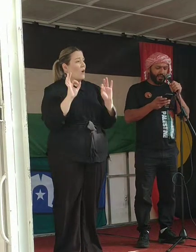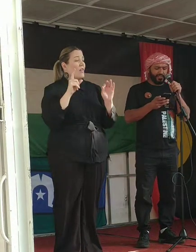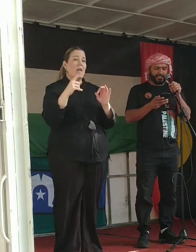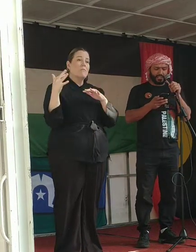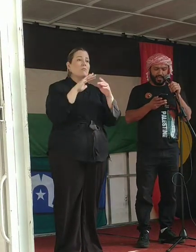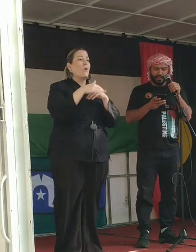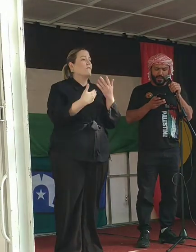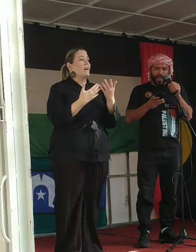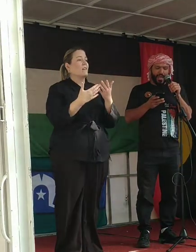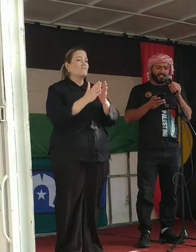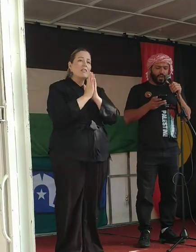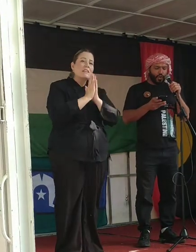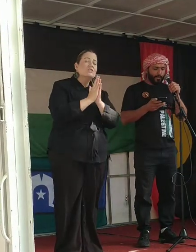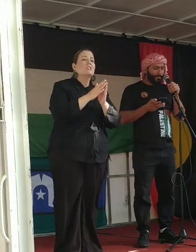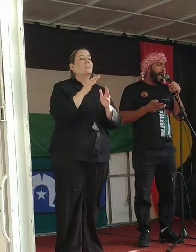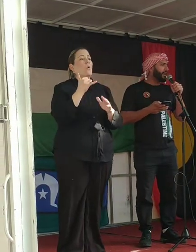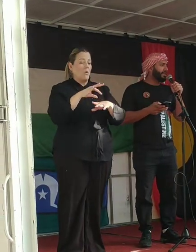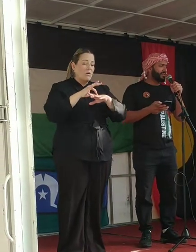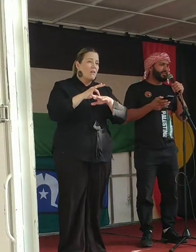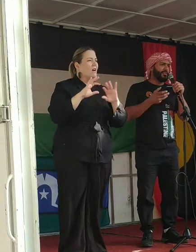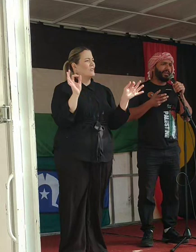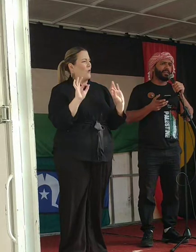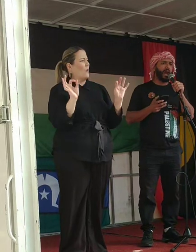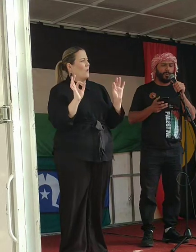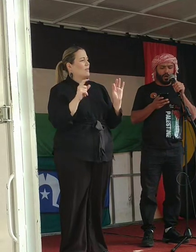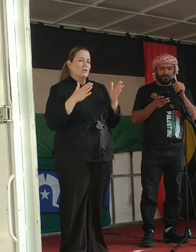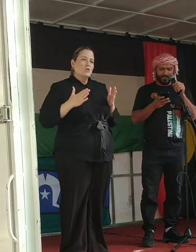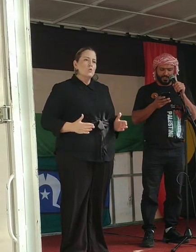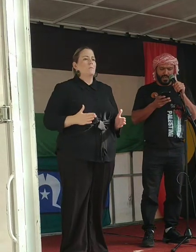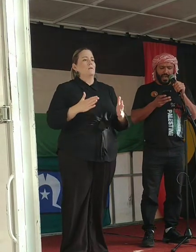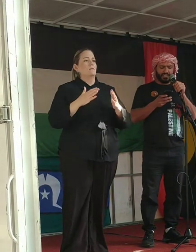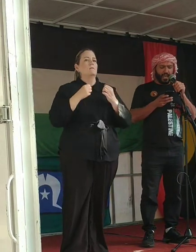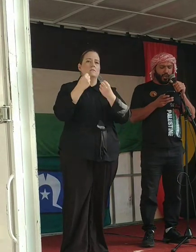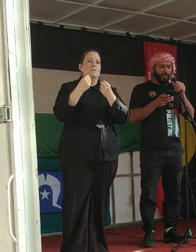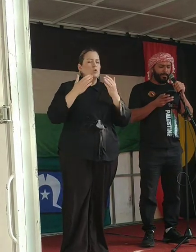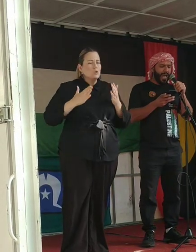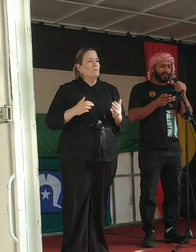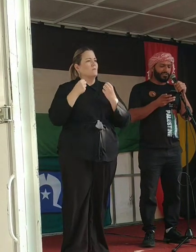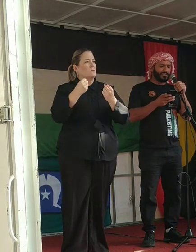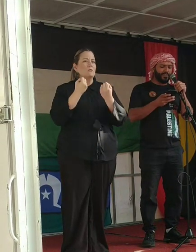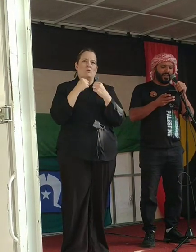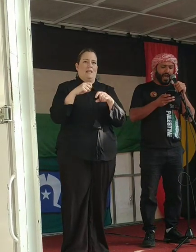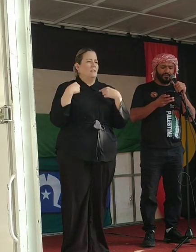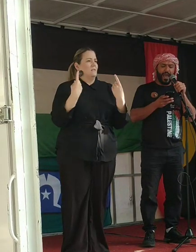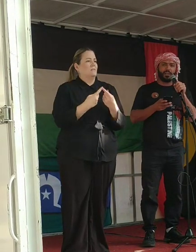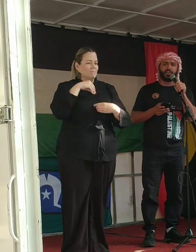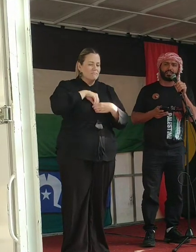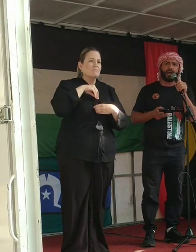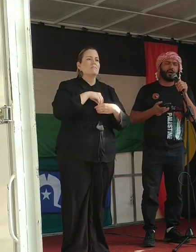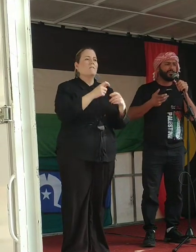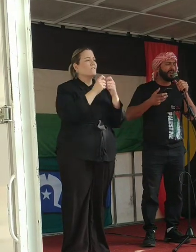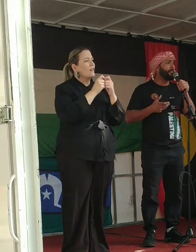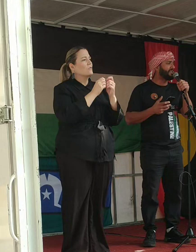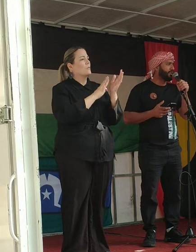or an ethnicity. It's a human battle to defend our morals. It's a human battle to defend our values